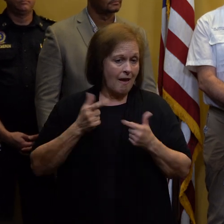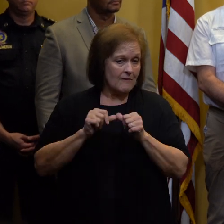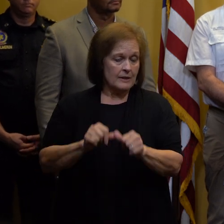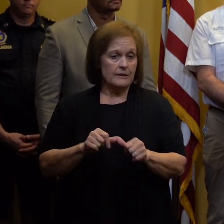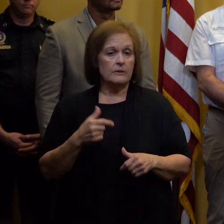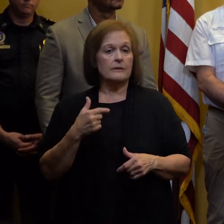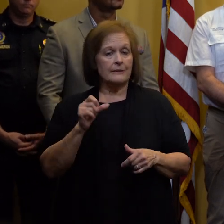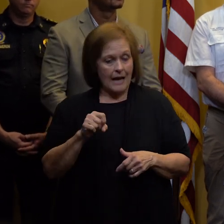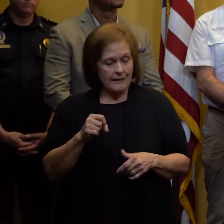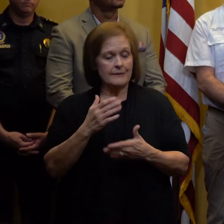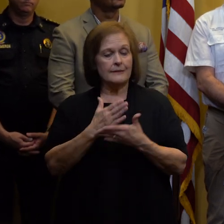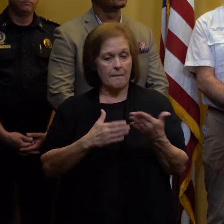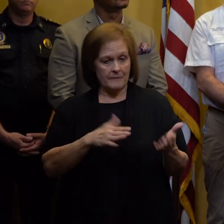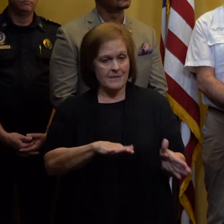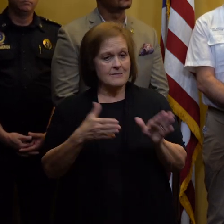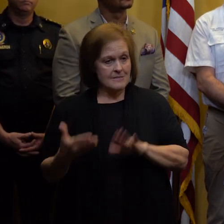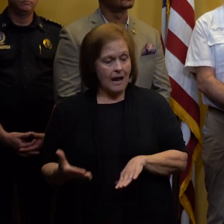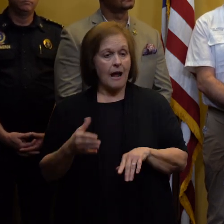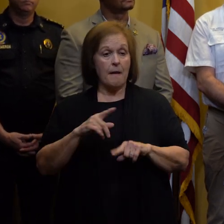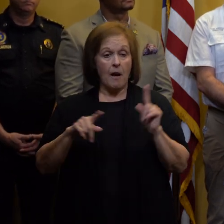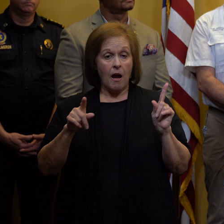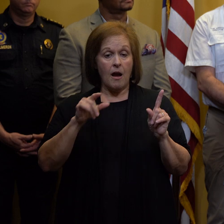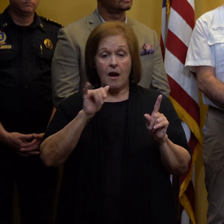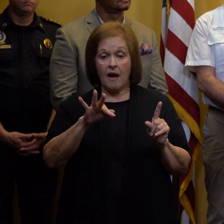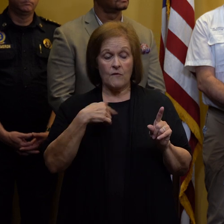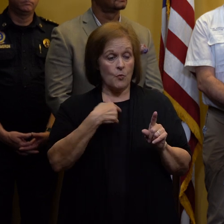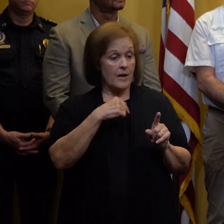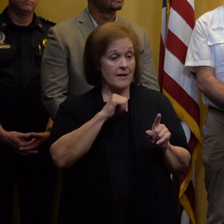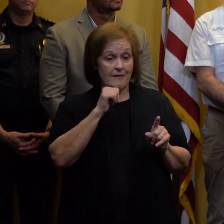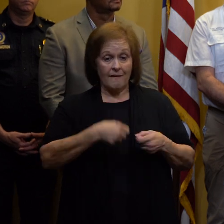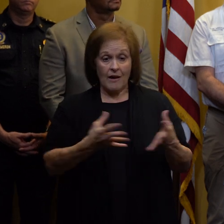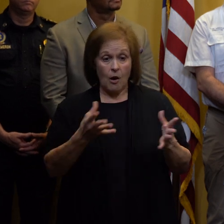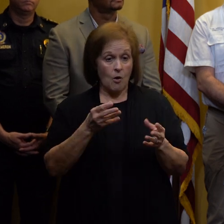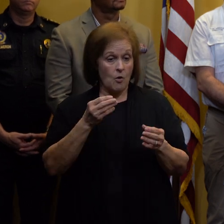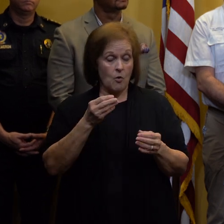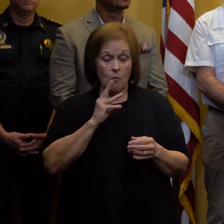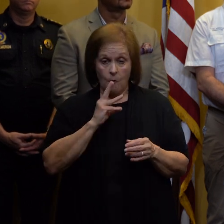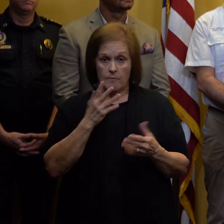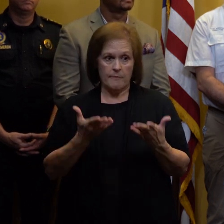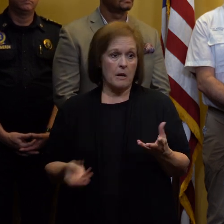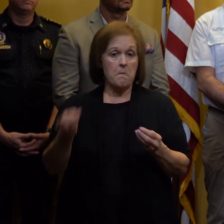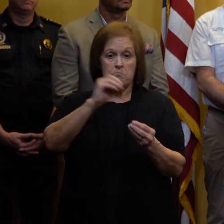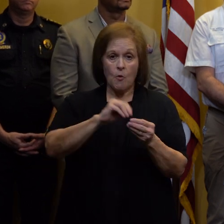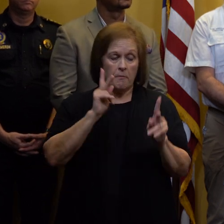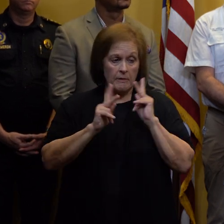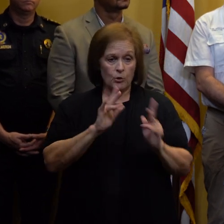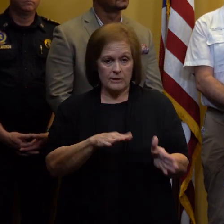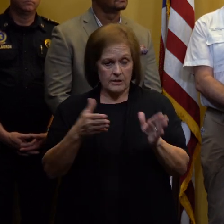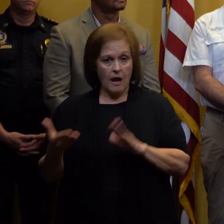had a couple of heat-related deaths, but we would have much more if we weren't doing these efforts to make sure that the individuals that we serve are